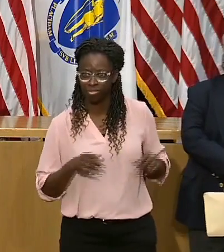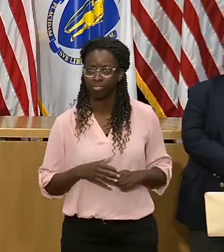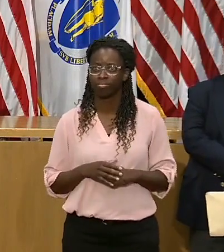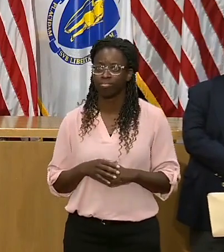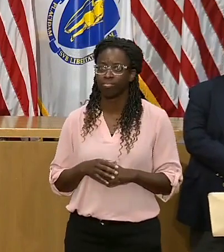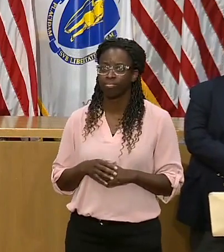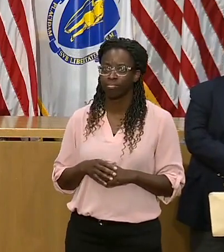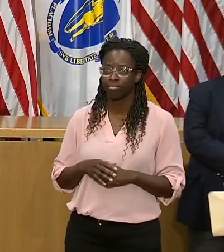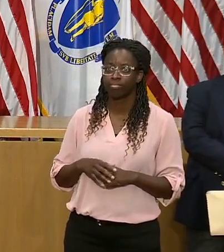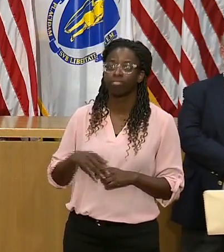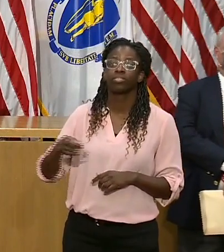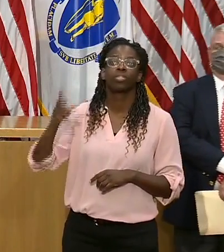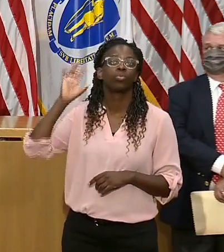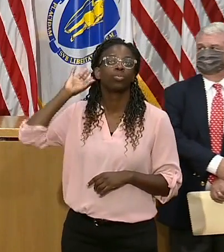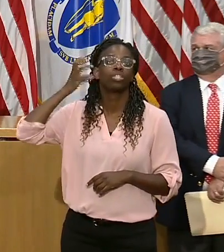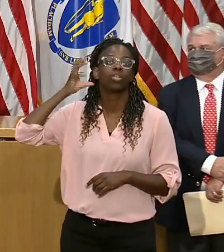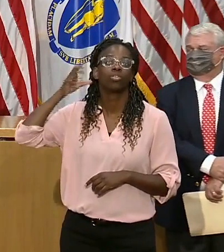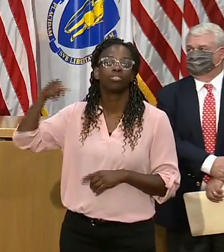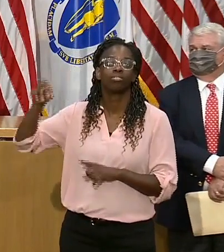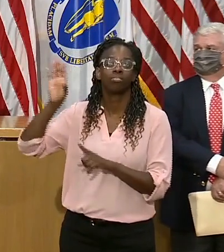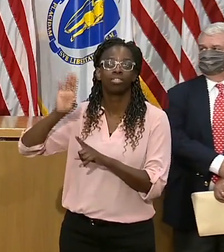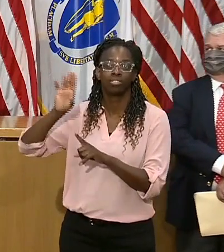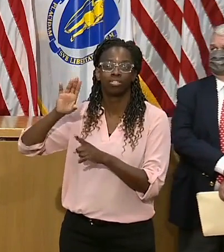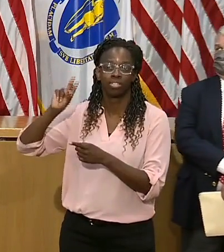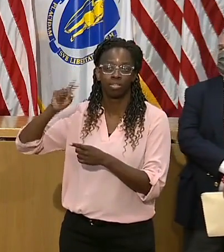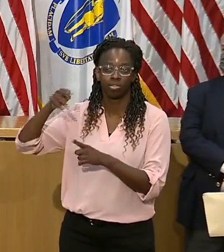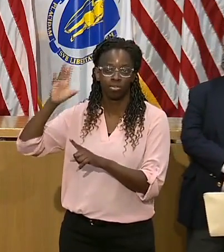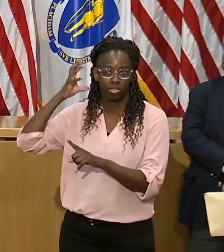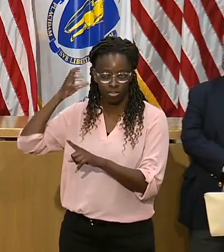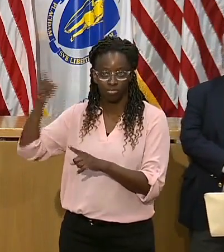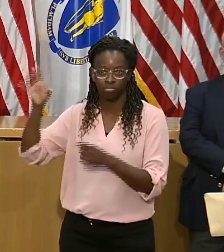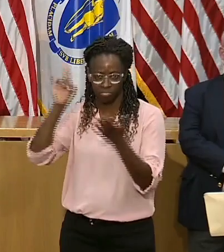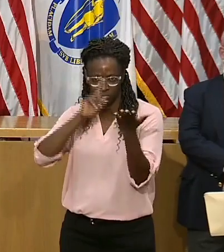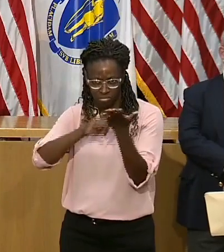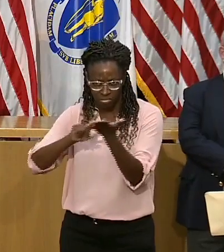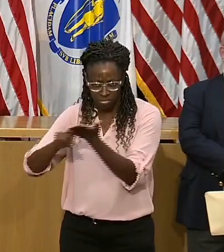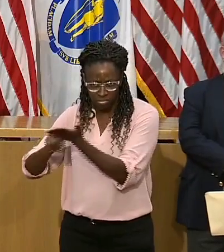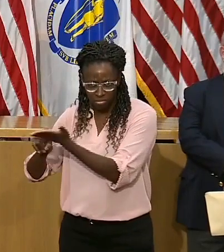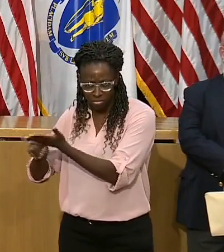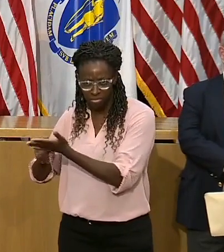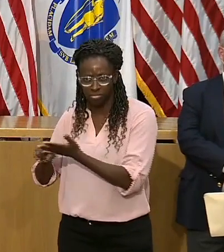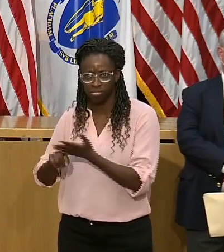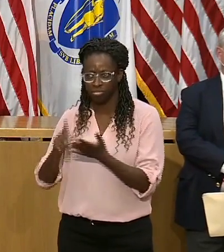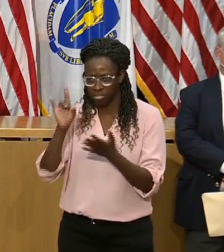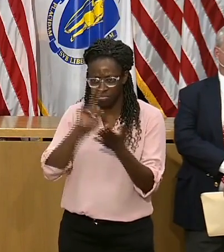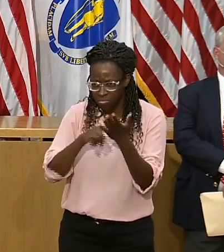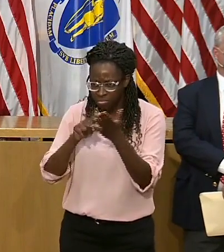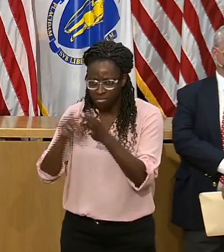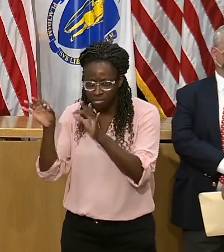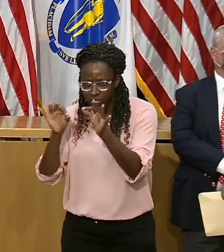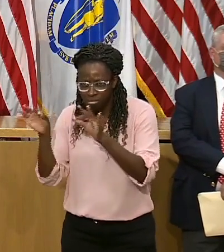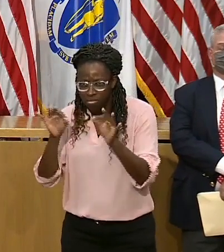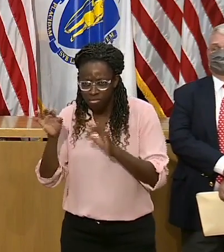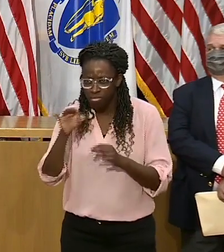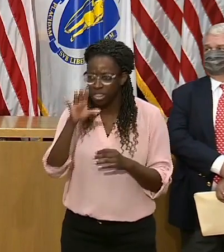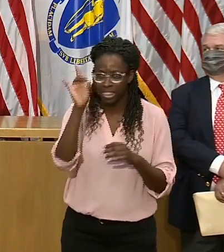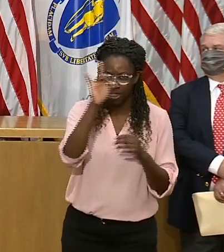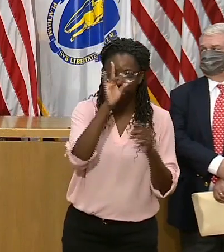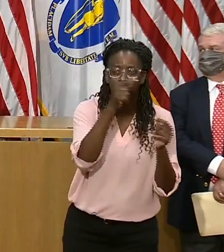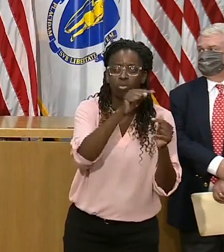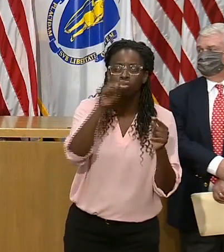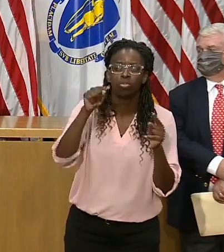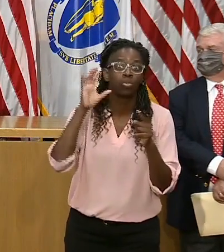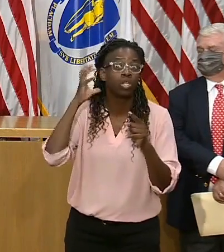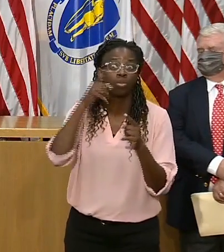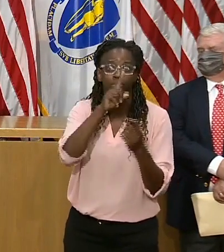report on this just recently, where they gathered data from a series of pretty big longitudinal studies that have been done on schools around the